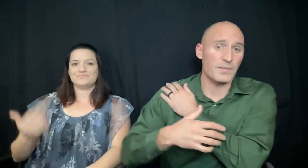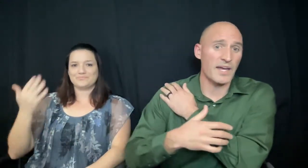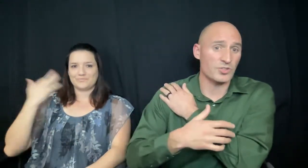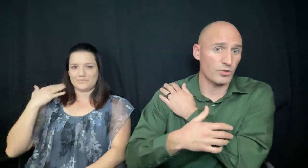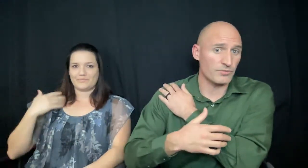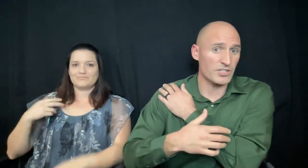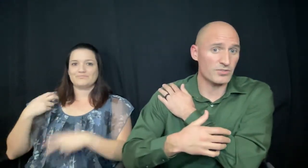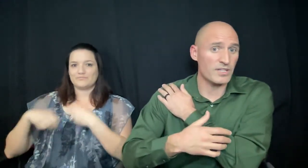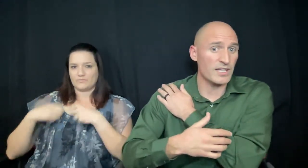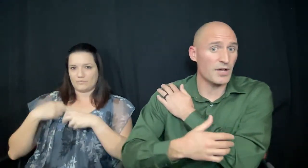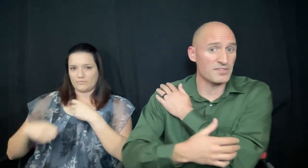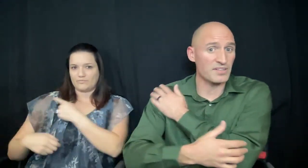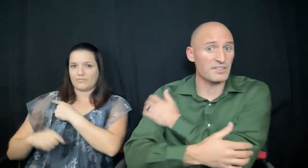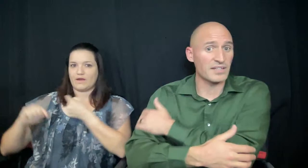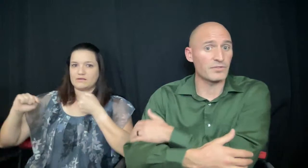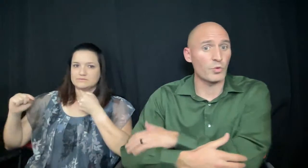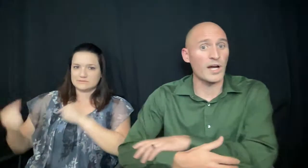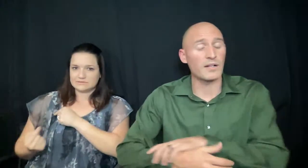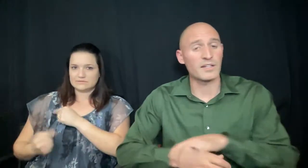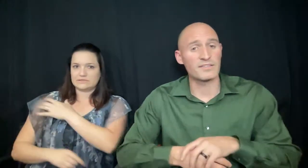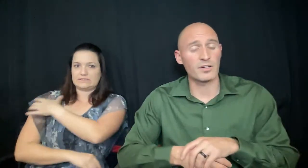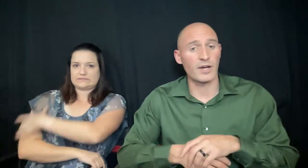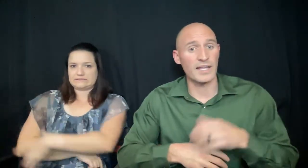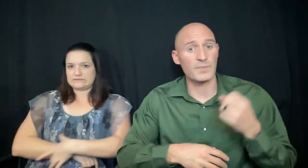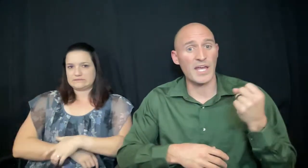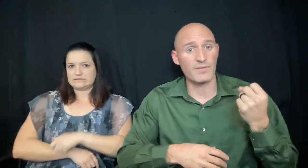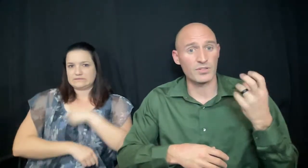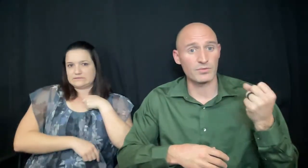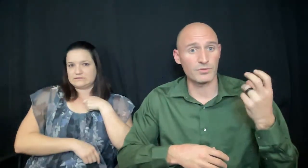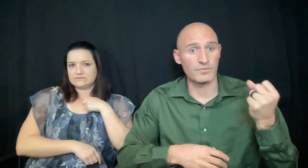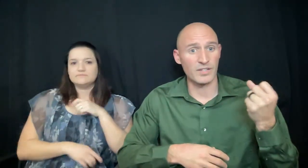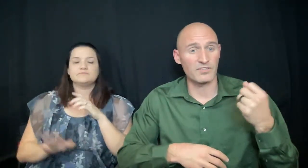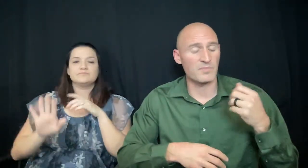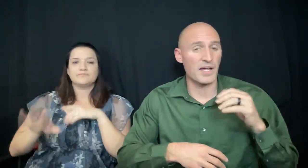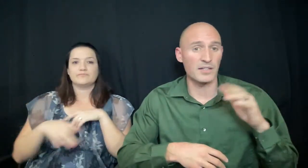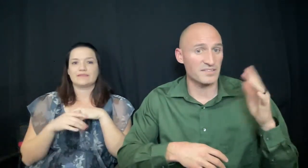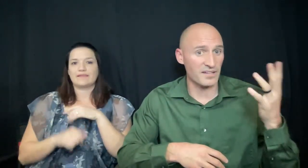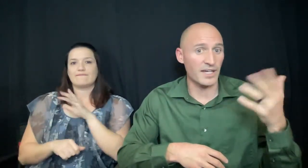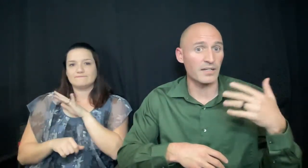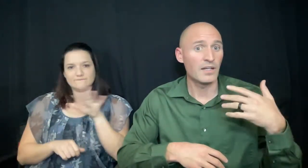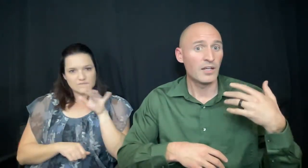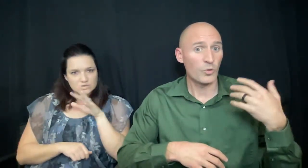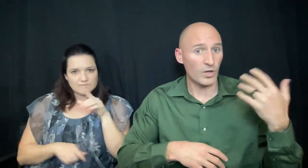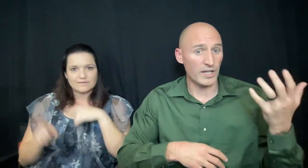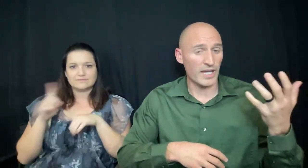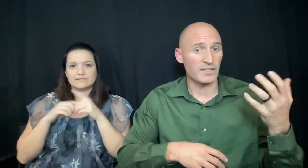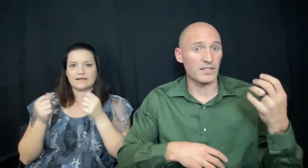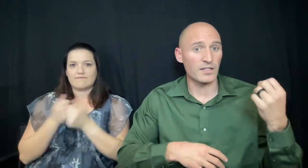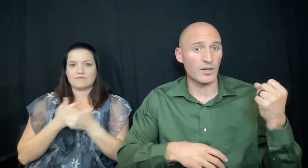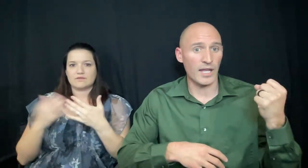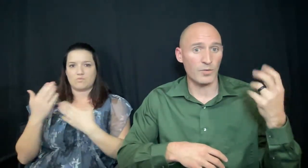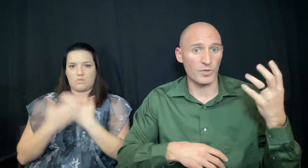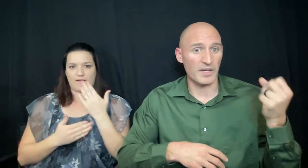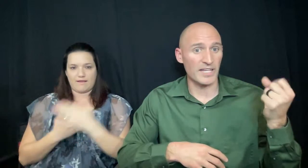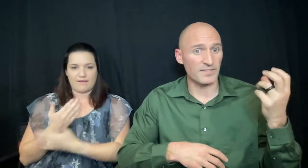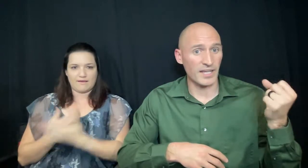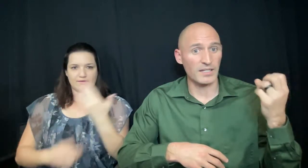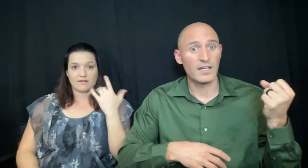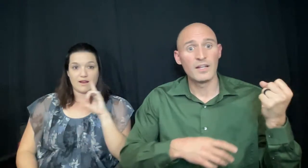bad shoulder injury and I was in a sling for a while. And so I ended up having to fingerspell and sign one-handed and with my left hand. The